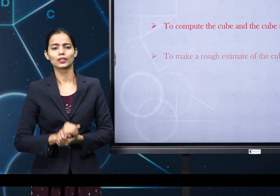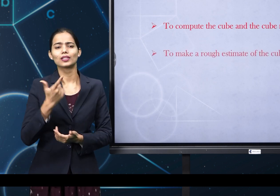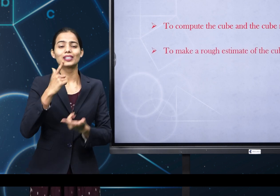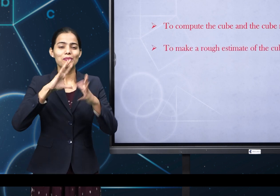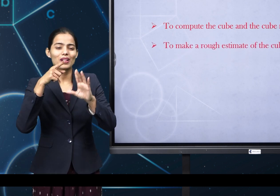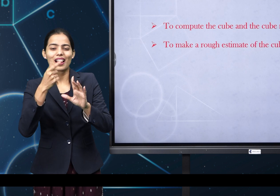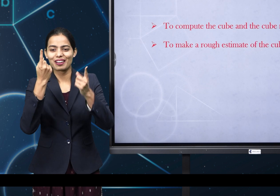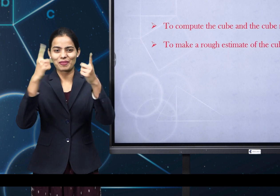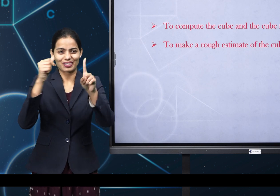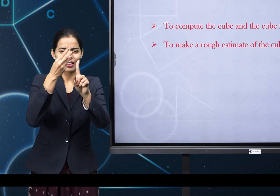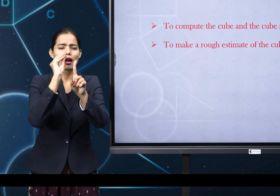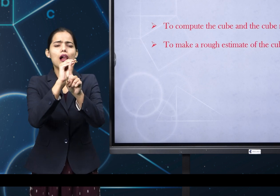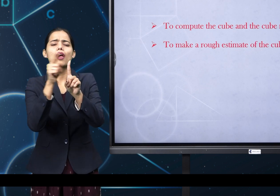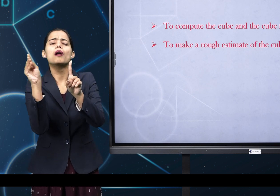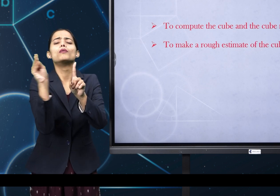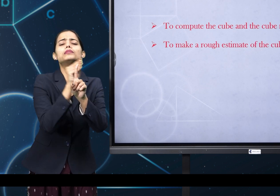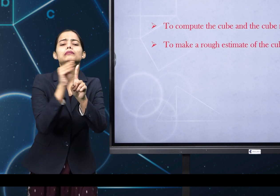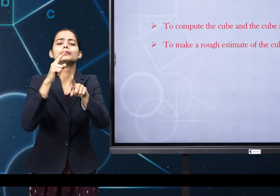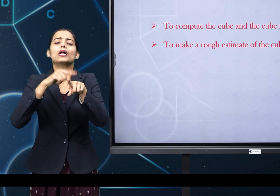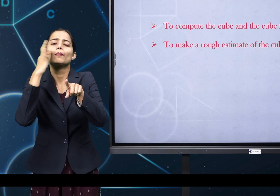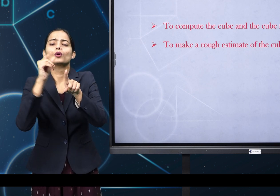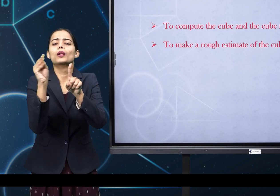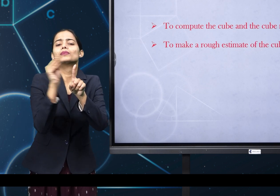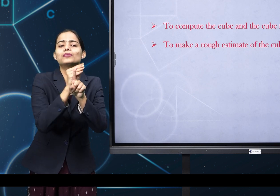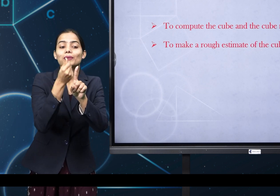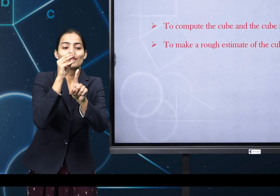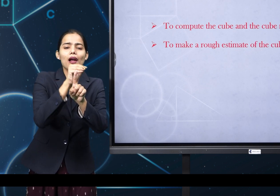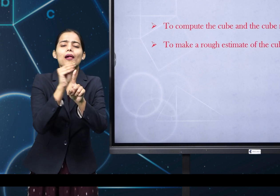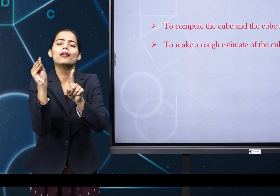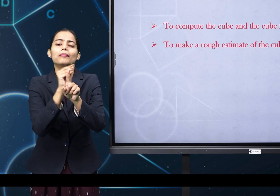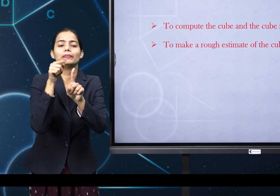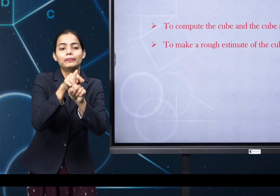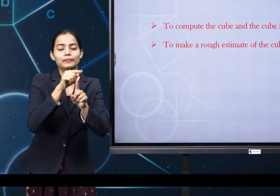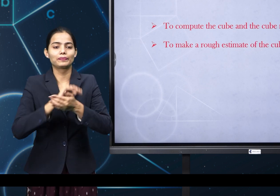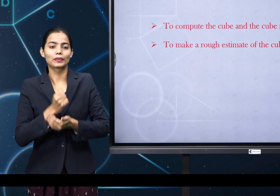To make a rough estimate of the cube roots of numbers.